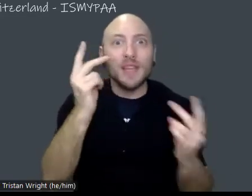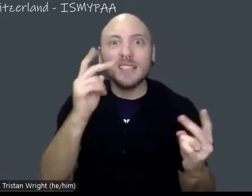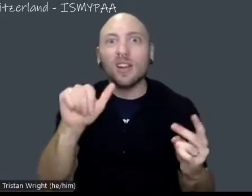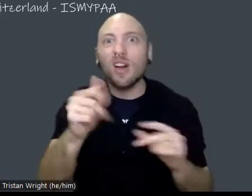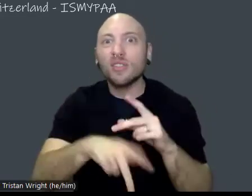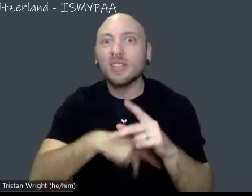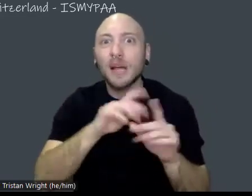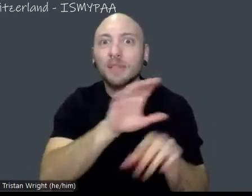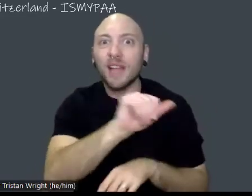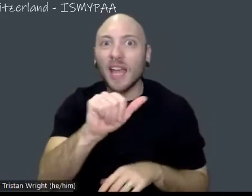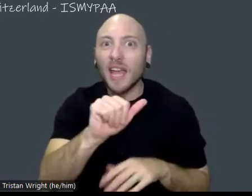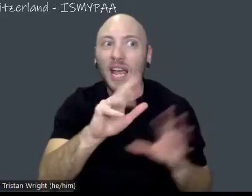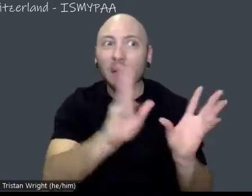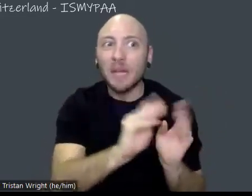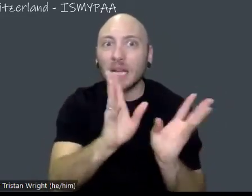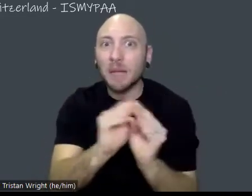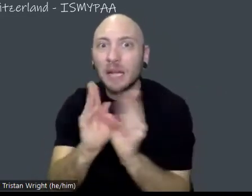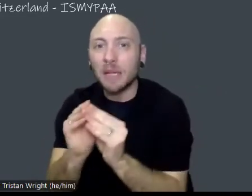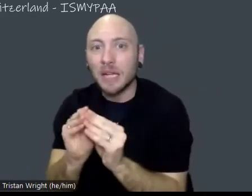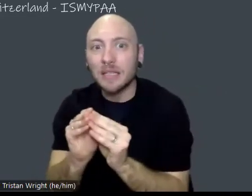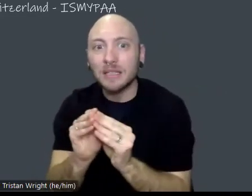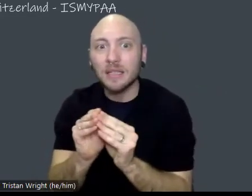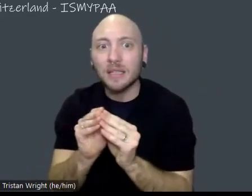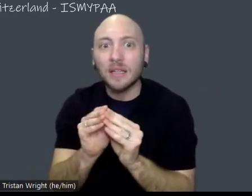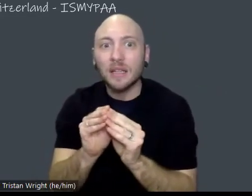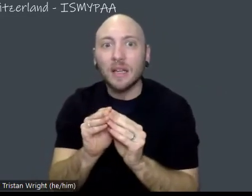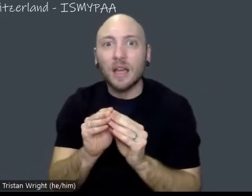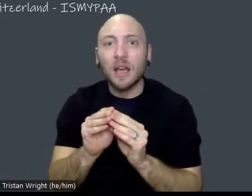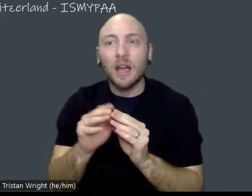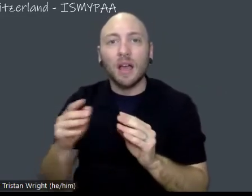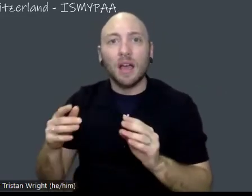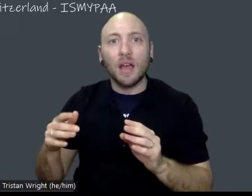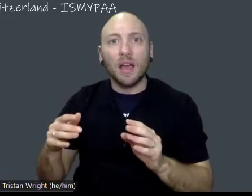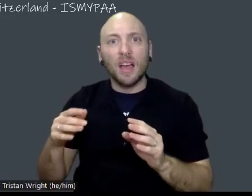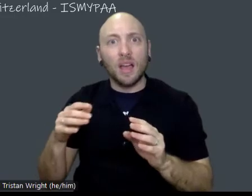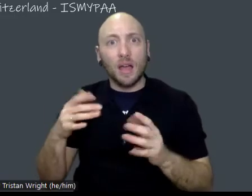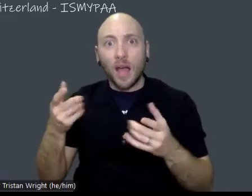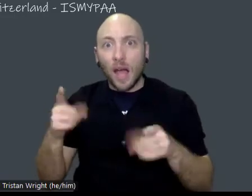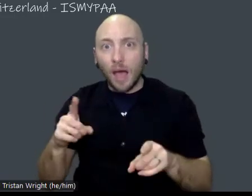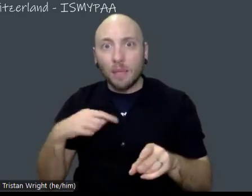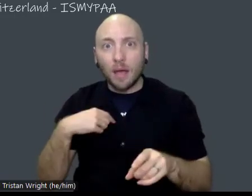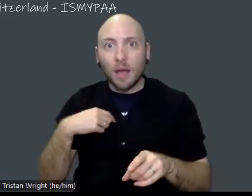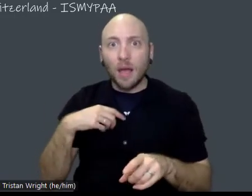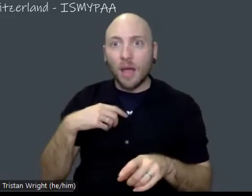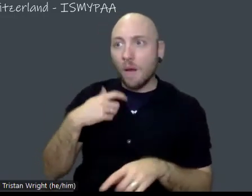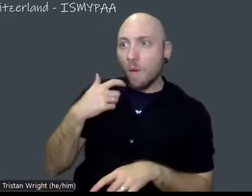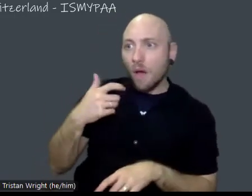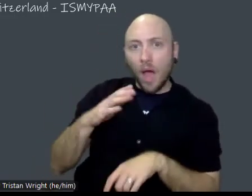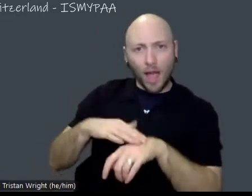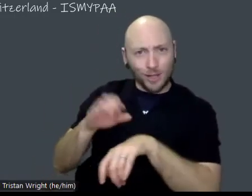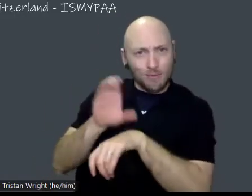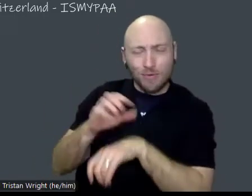doing meetings, and to feel attraction of some of the things I was seeing on my